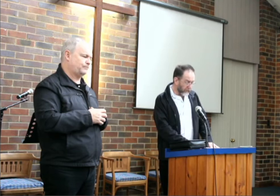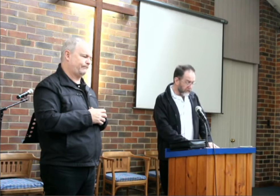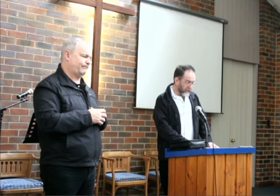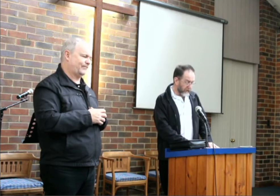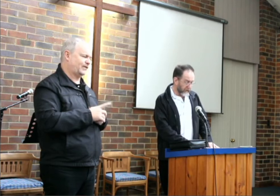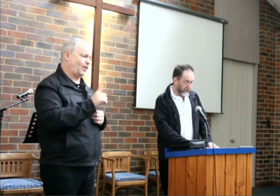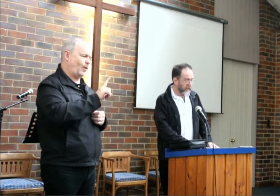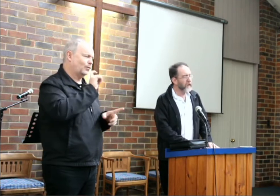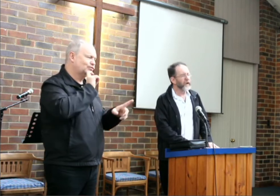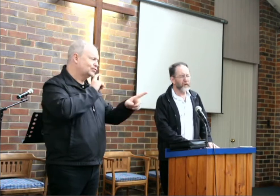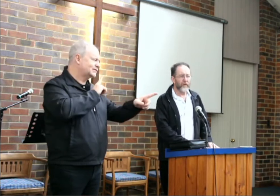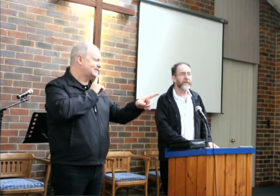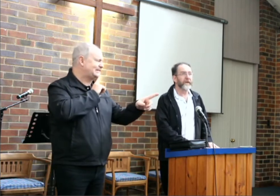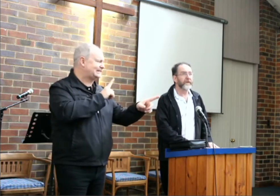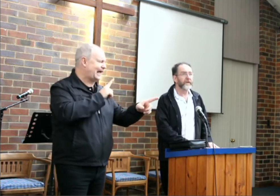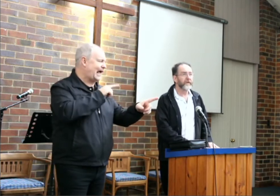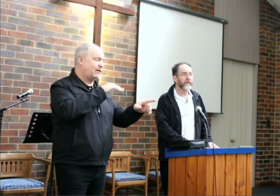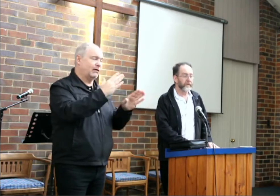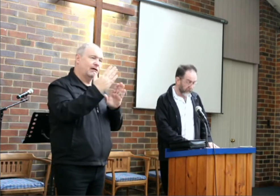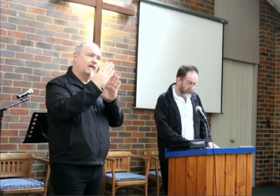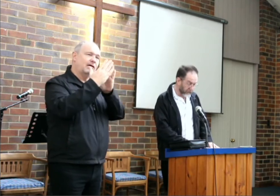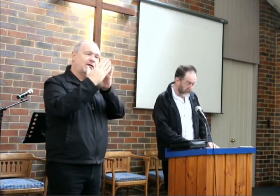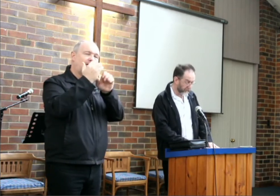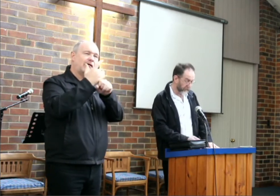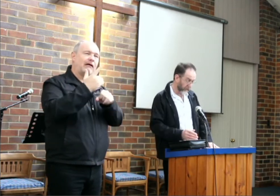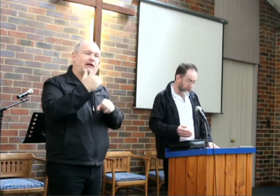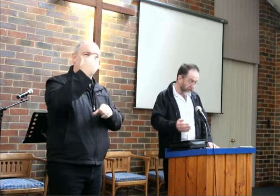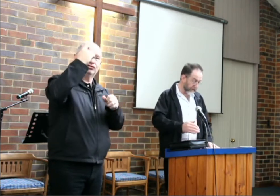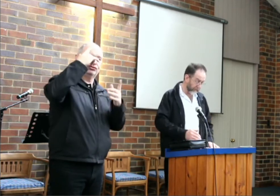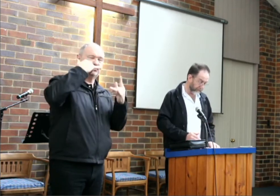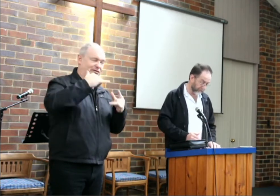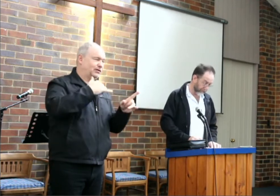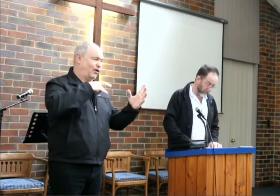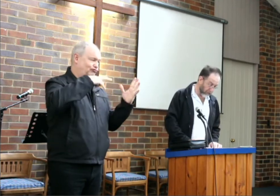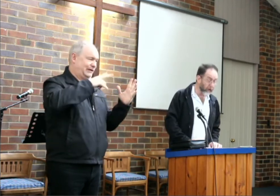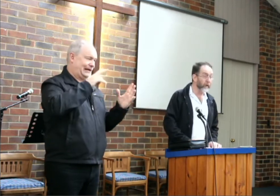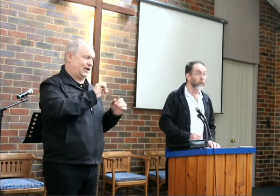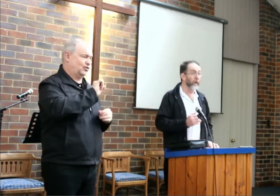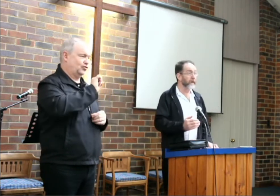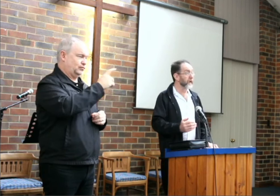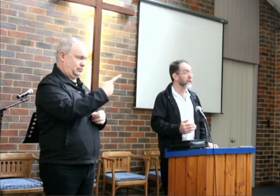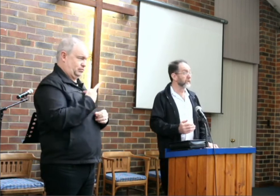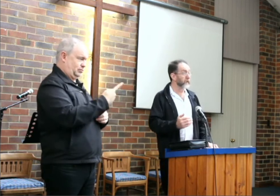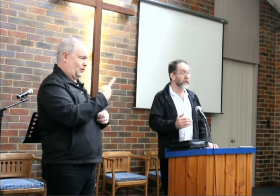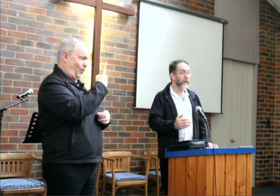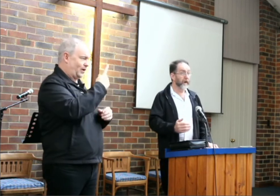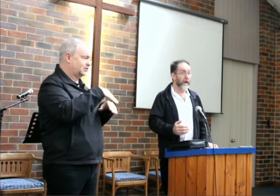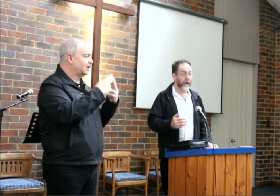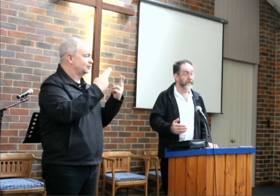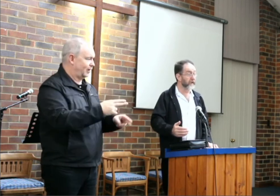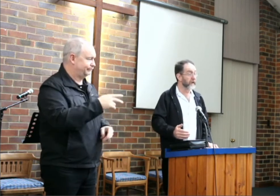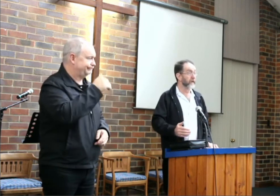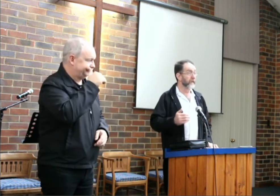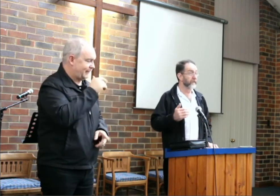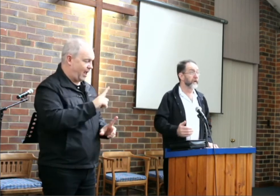What will you say in your defense before the judge? So I'll read that again. You or I will one day die, and